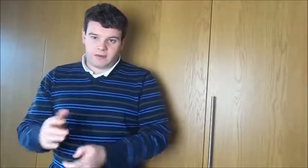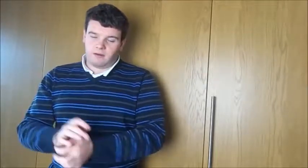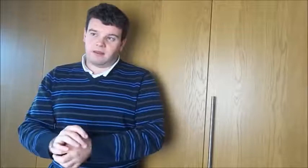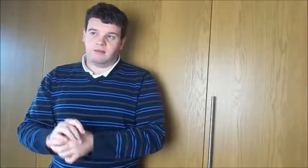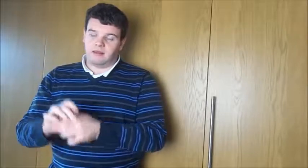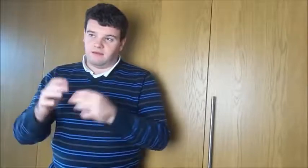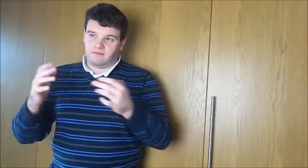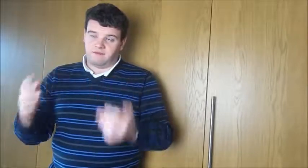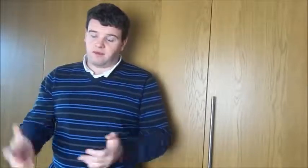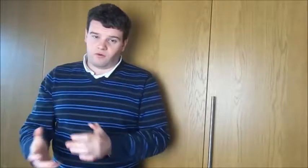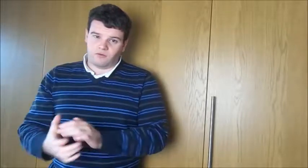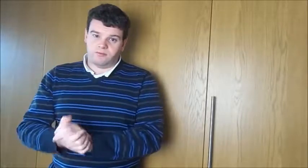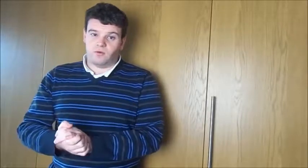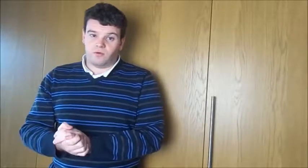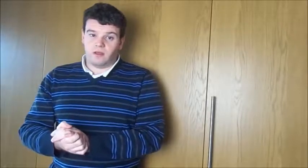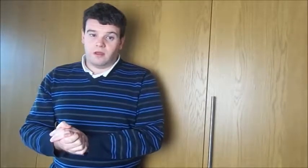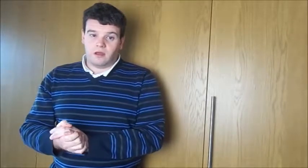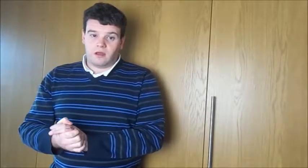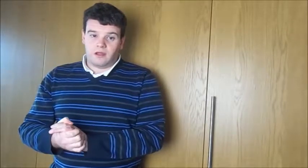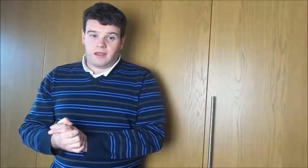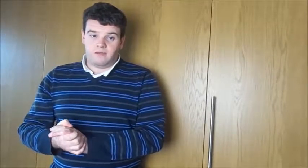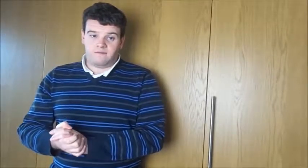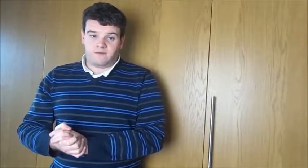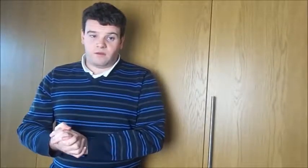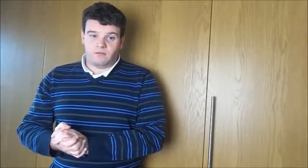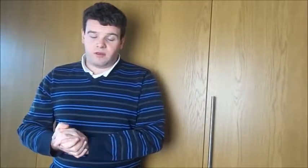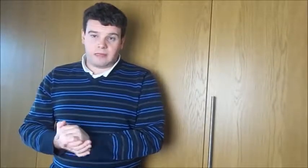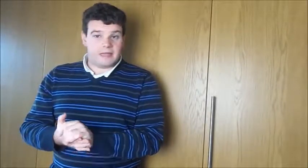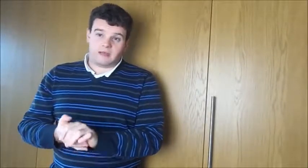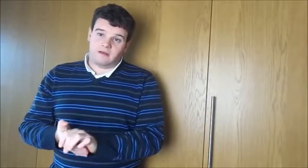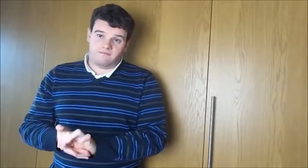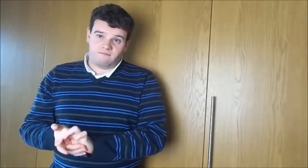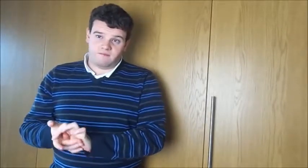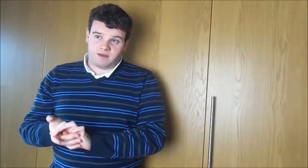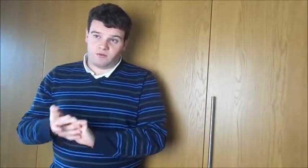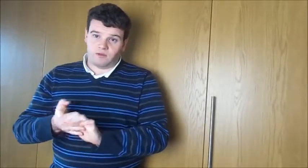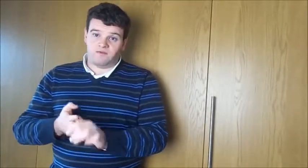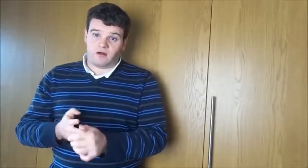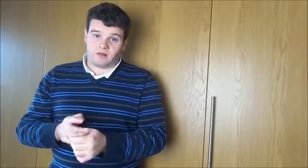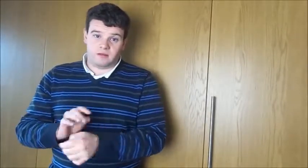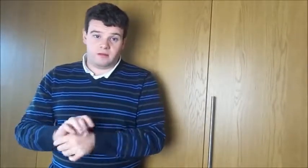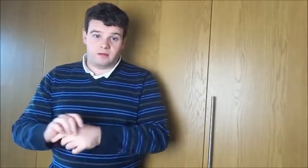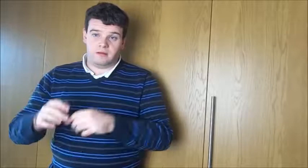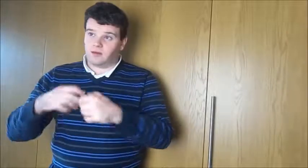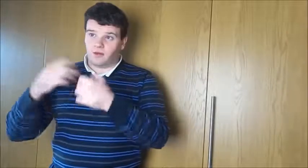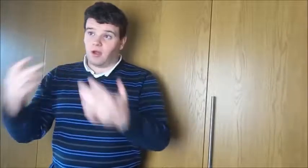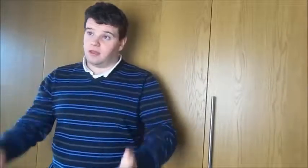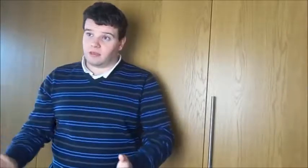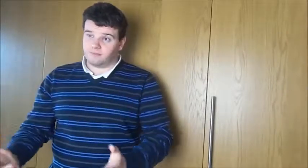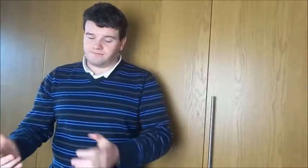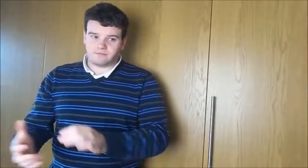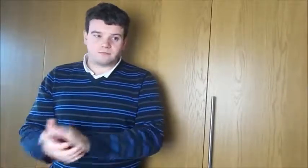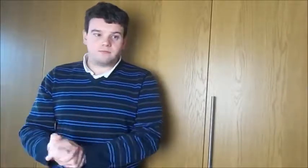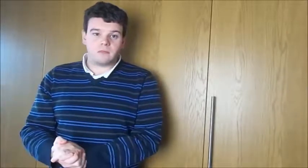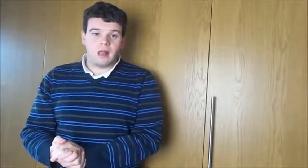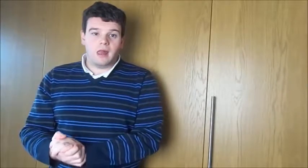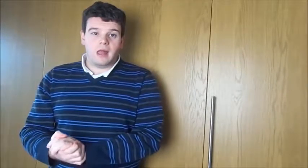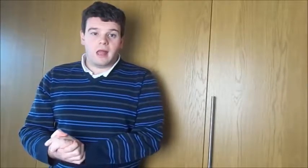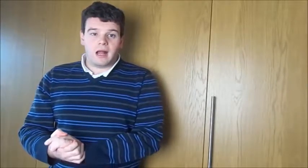1820, the year that Victoria was born, a few months later, Victoria's father dies,